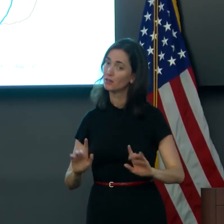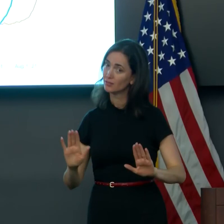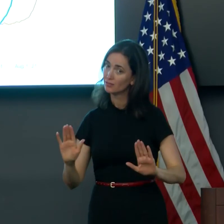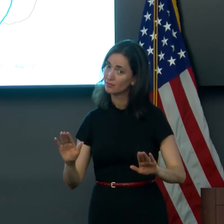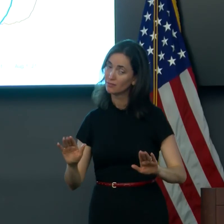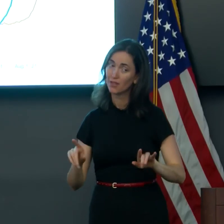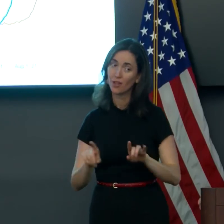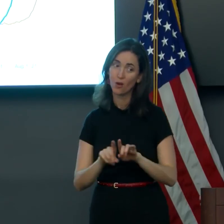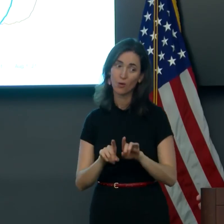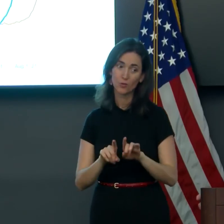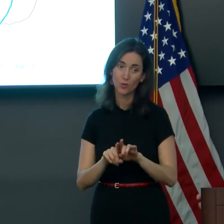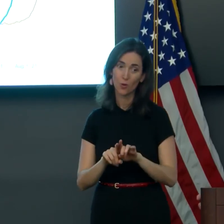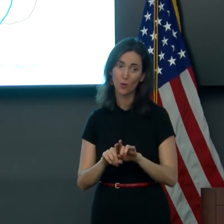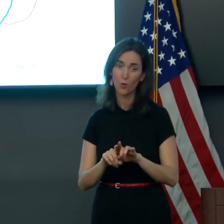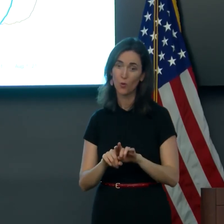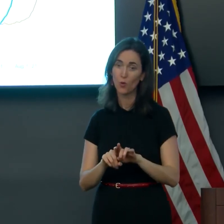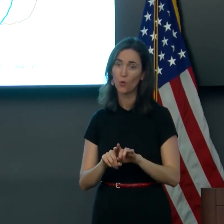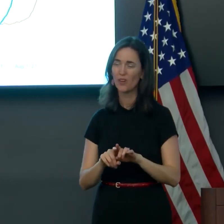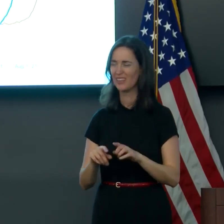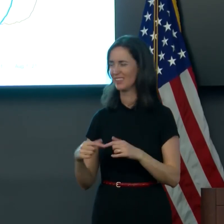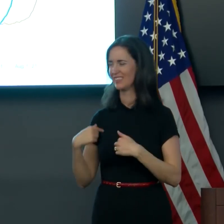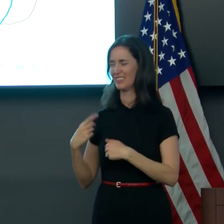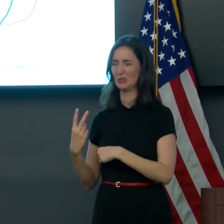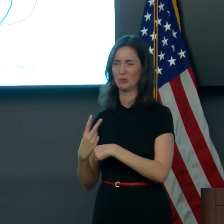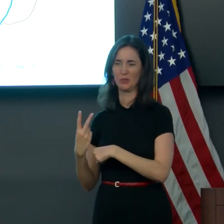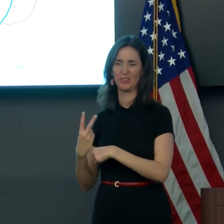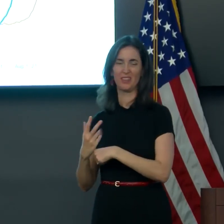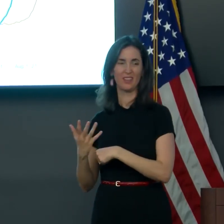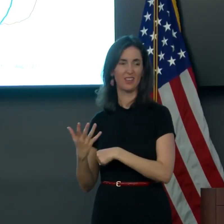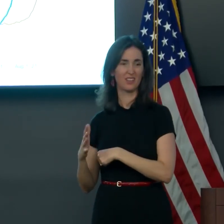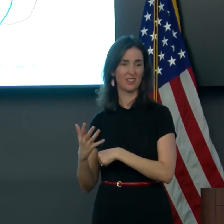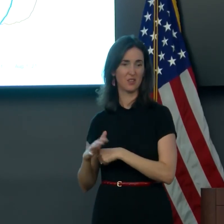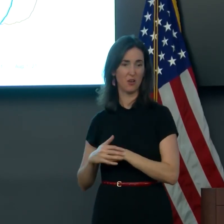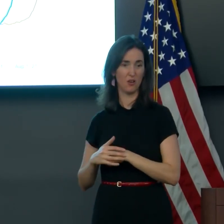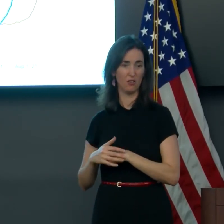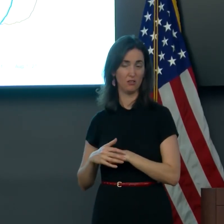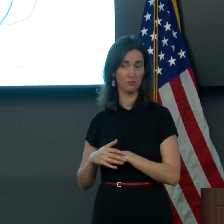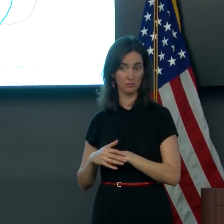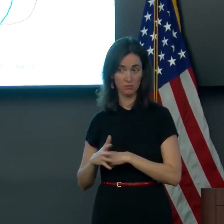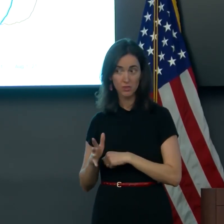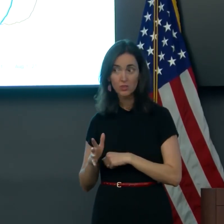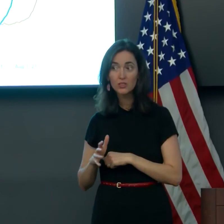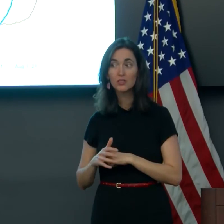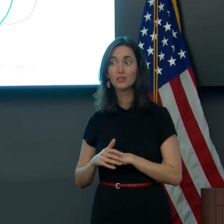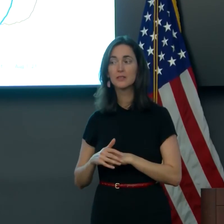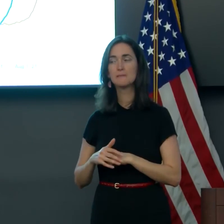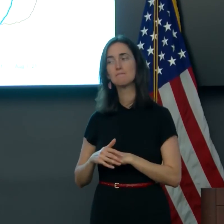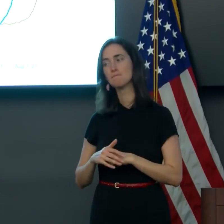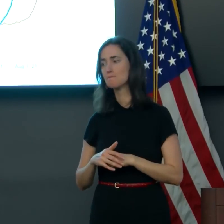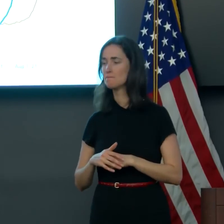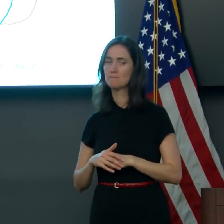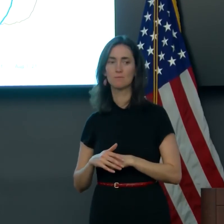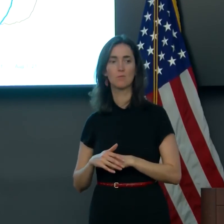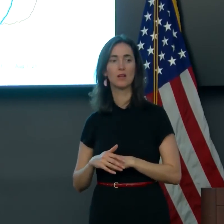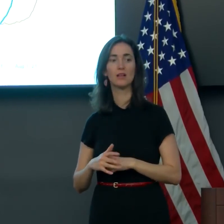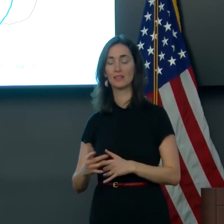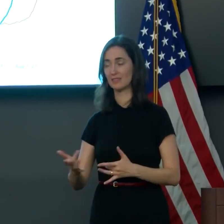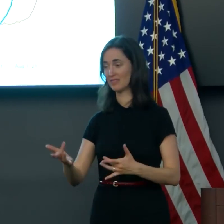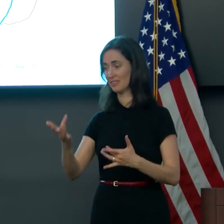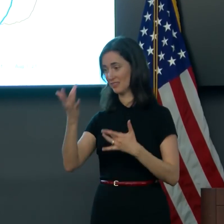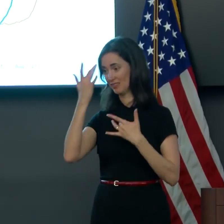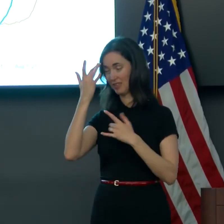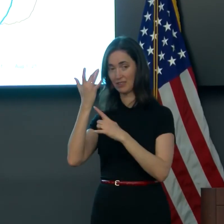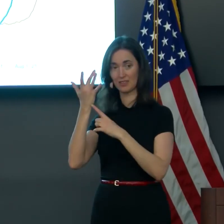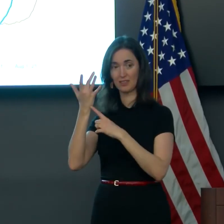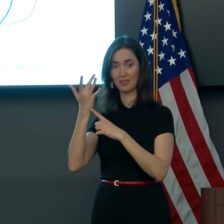know that this is just a couple of 3 days. It's not yet a trend, and that the disease burden in